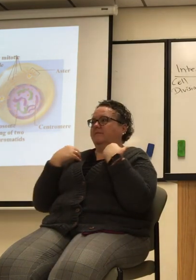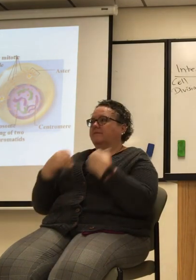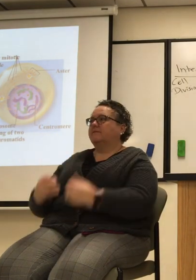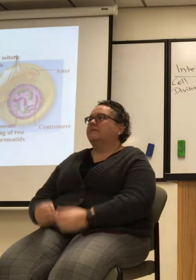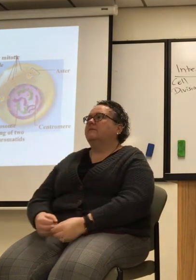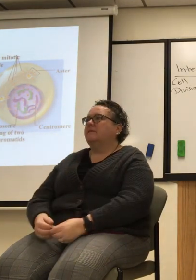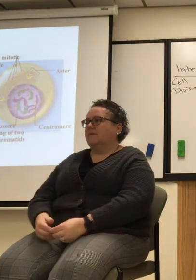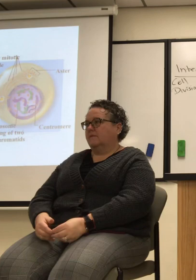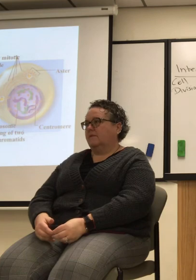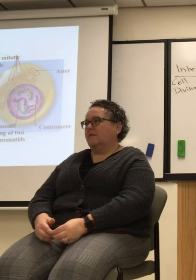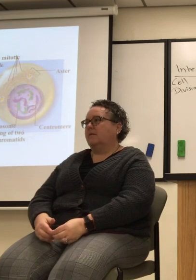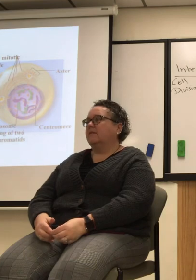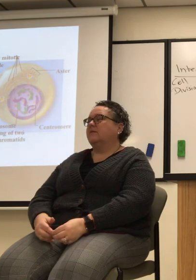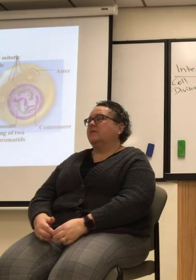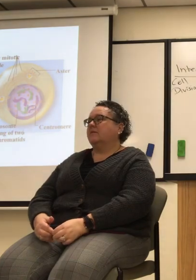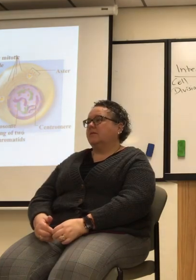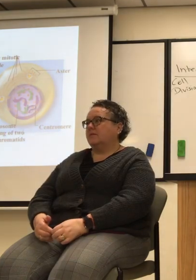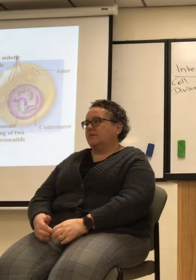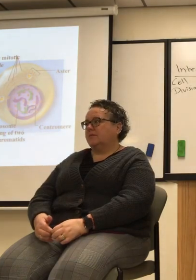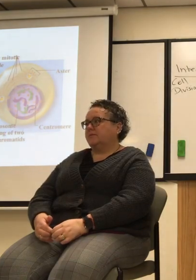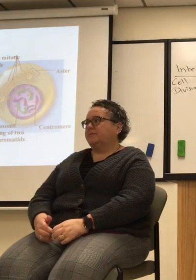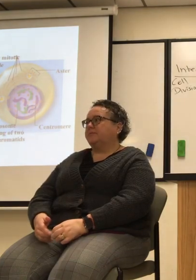Two centrosomes move